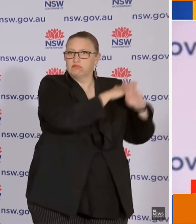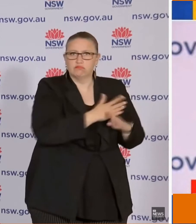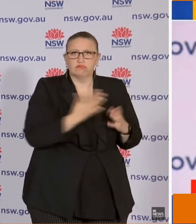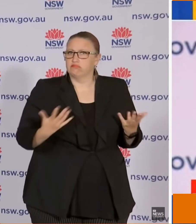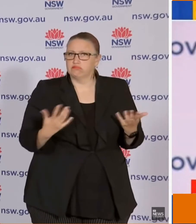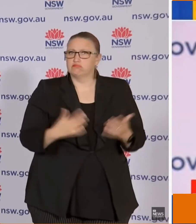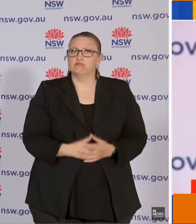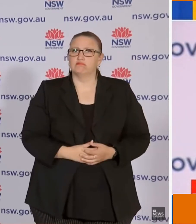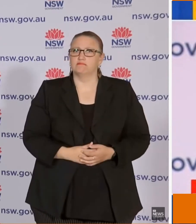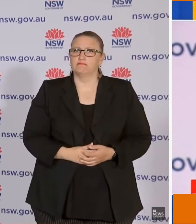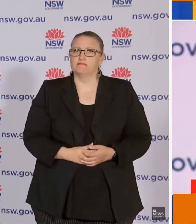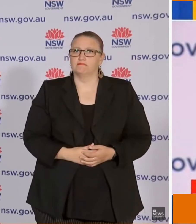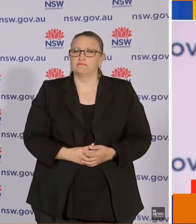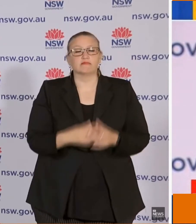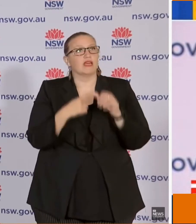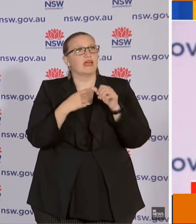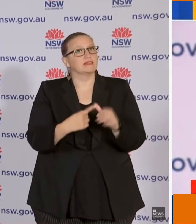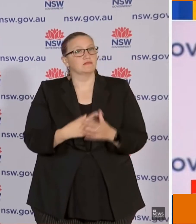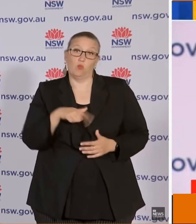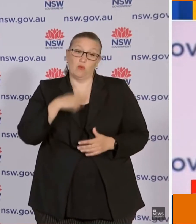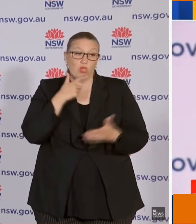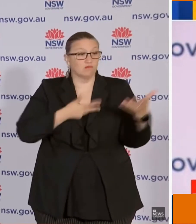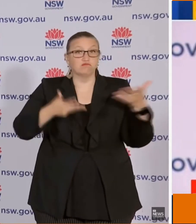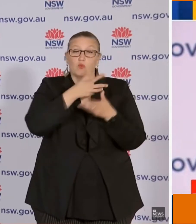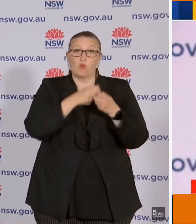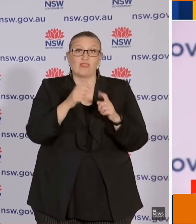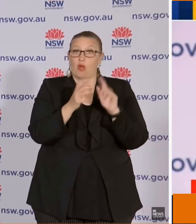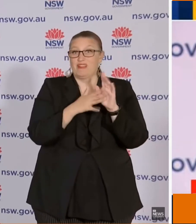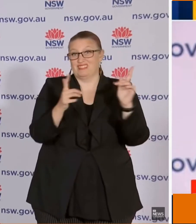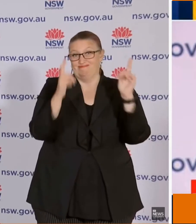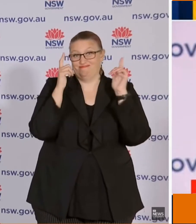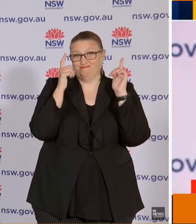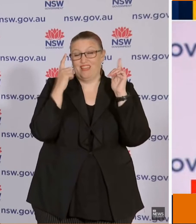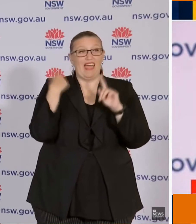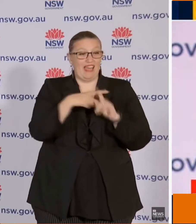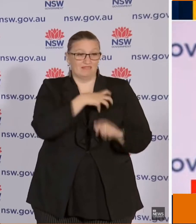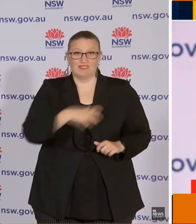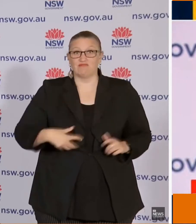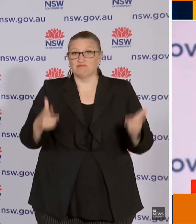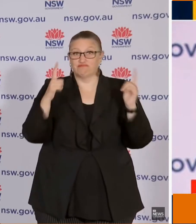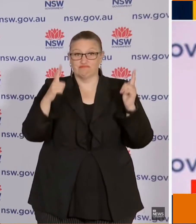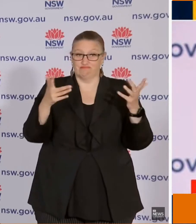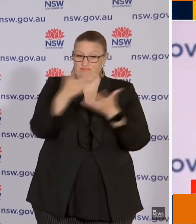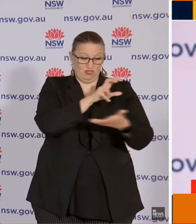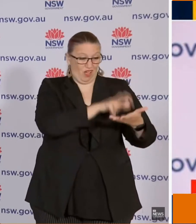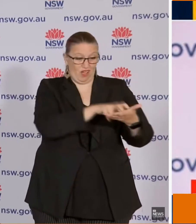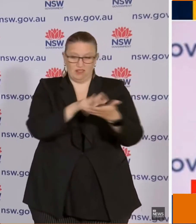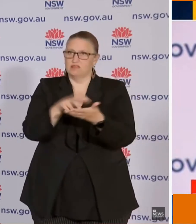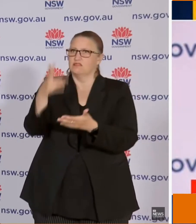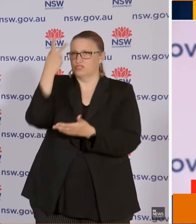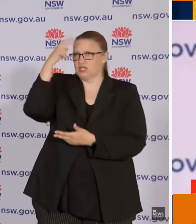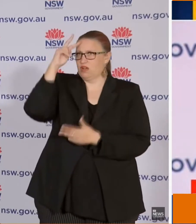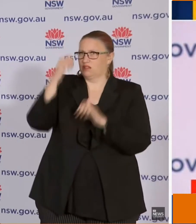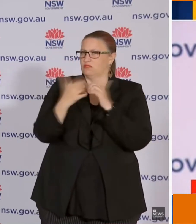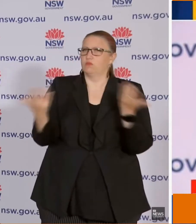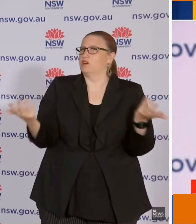away from the plan that all of us signed up to. National Cabinet signed off. Well, what the Doherty Institute